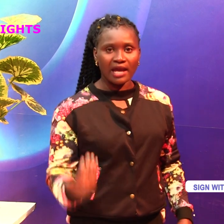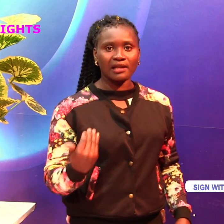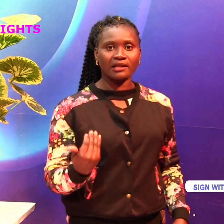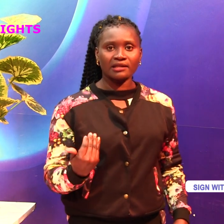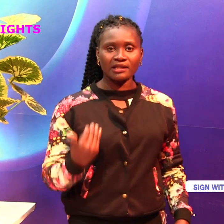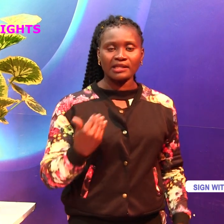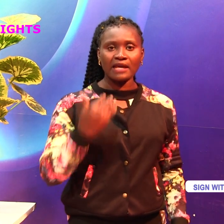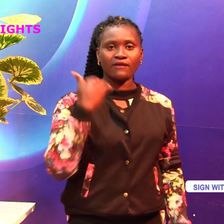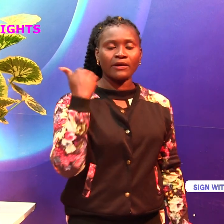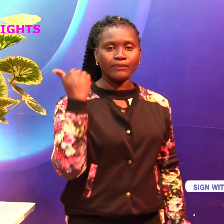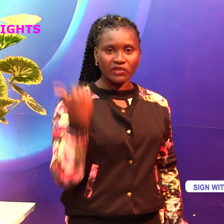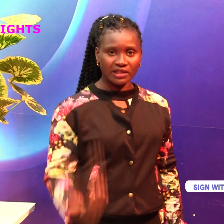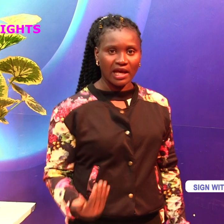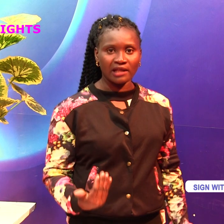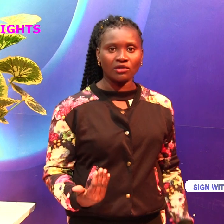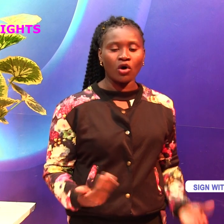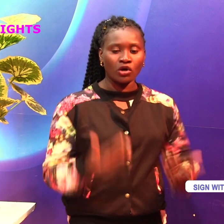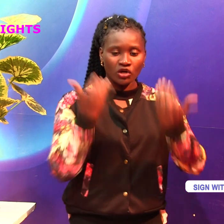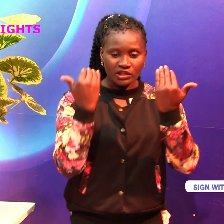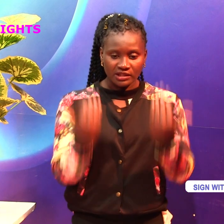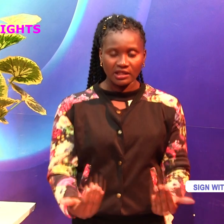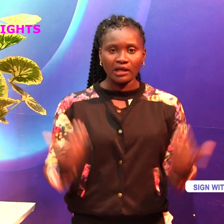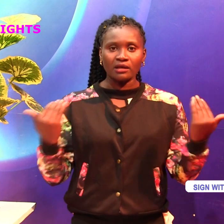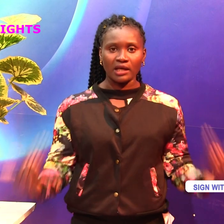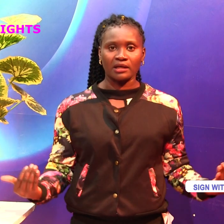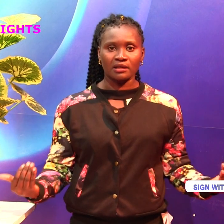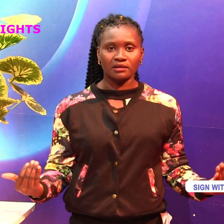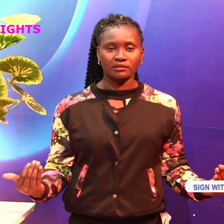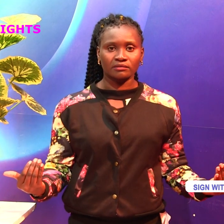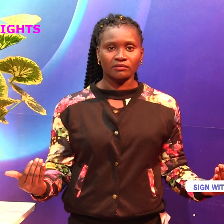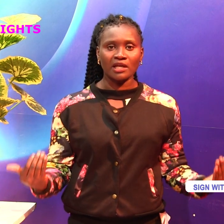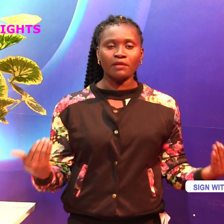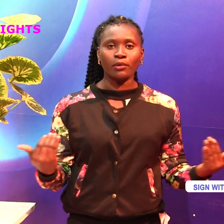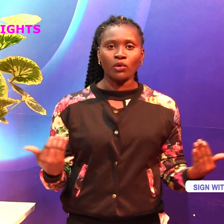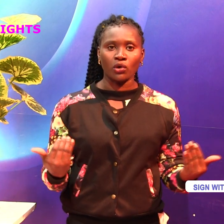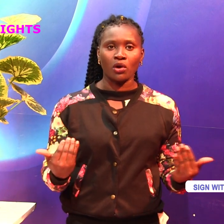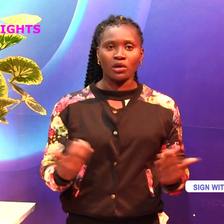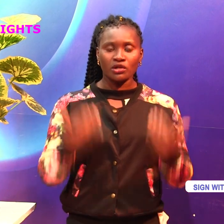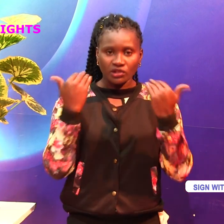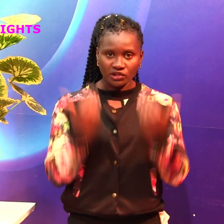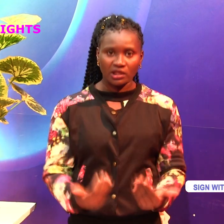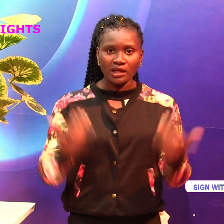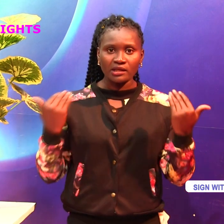Child, this is a sign for child or children. In plural,